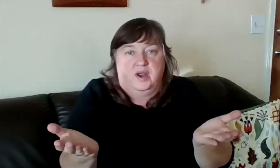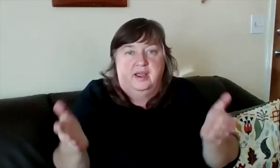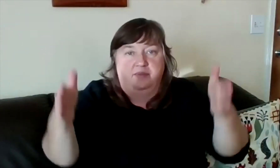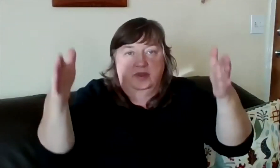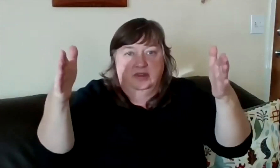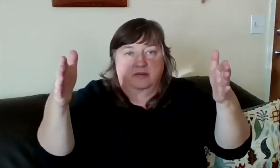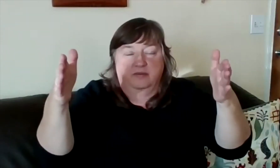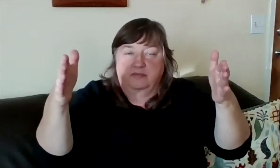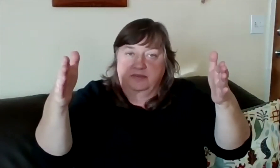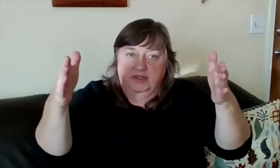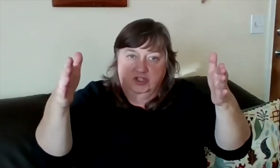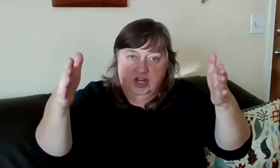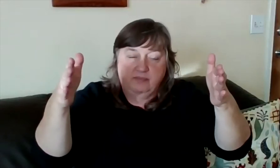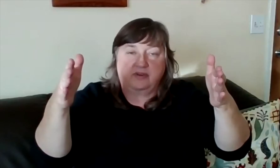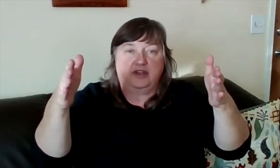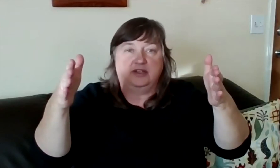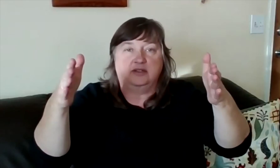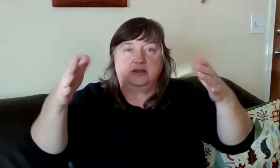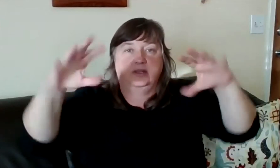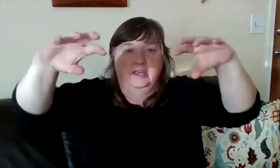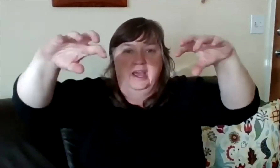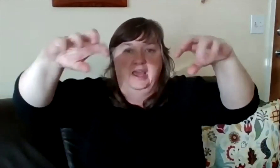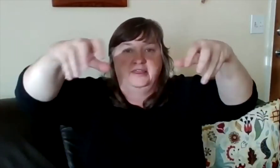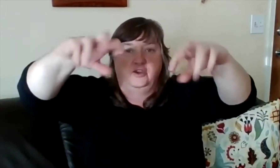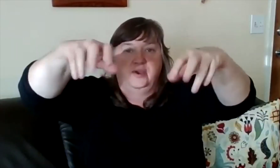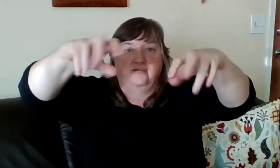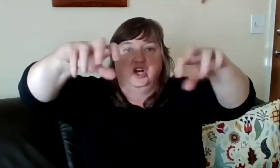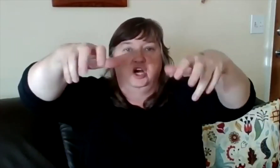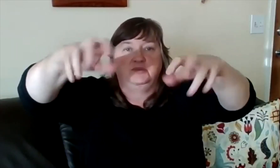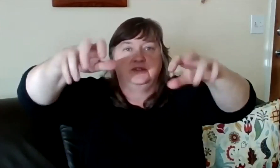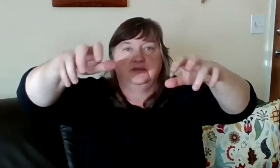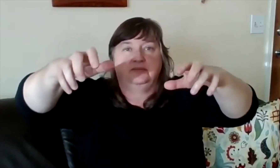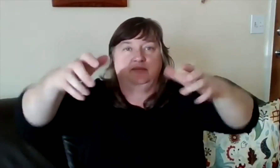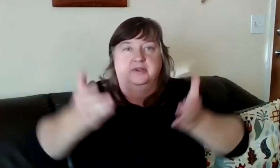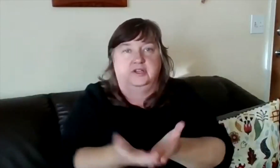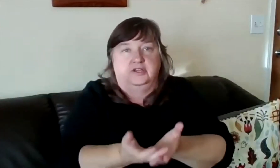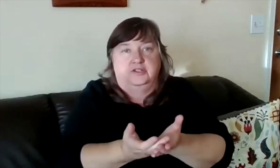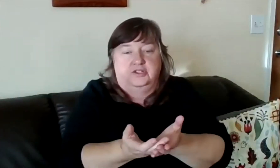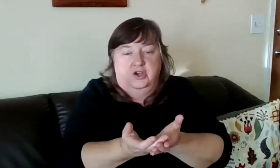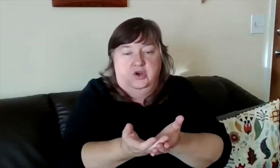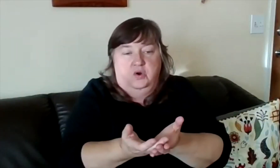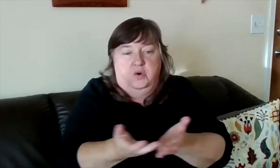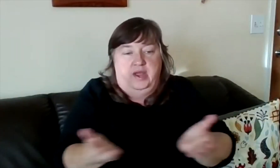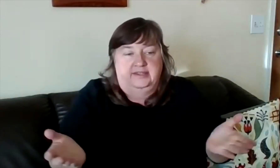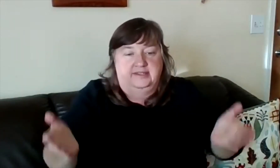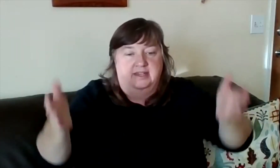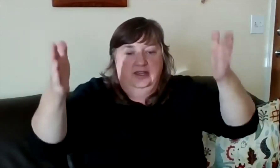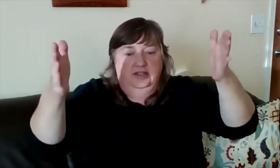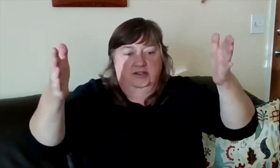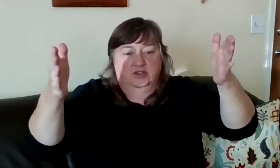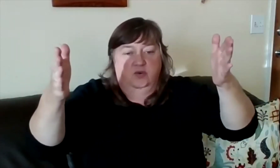describe the shape of it, and then you have knobs. So a sink is